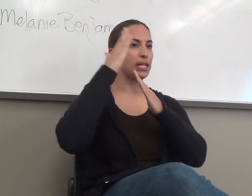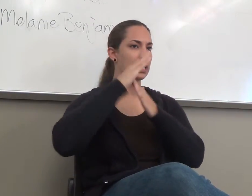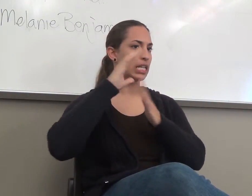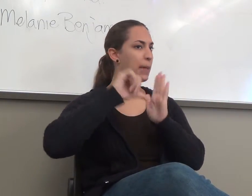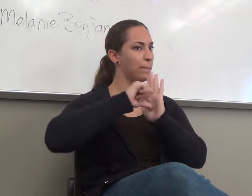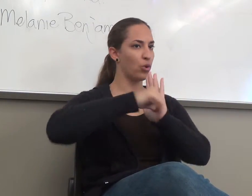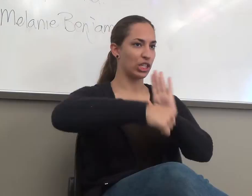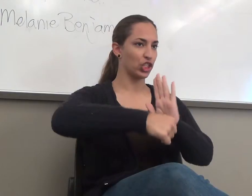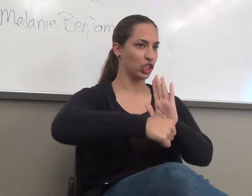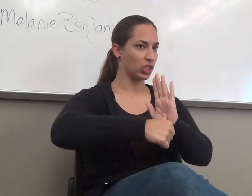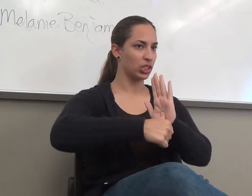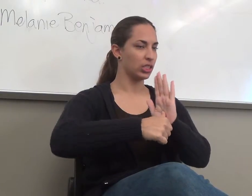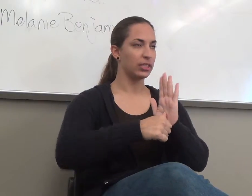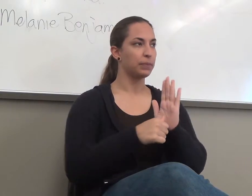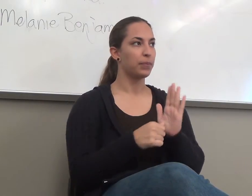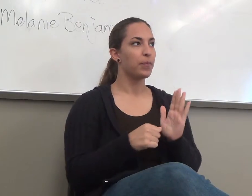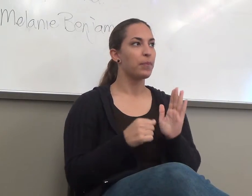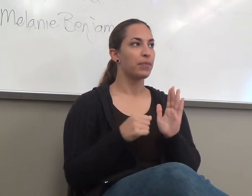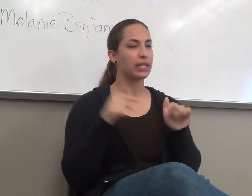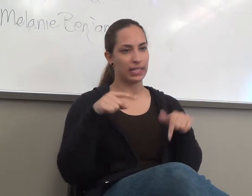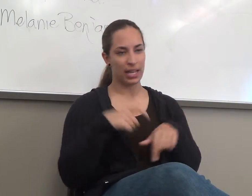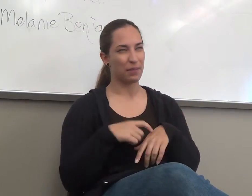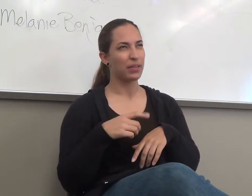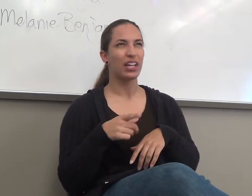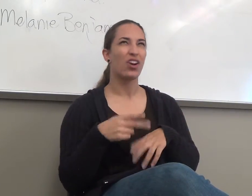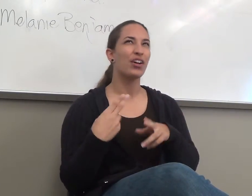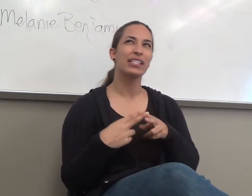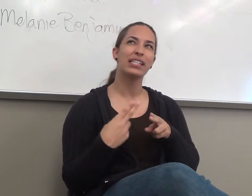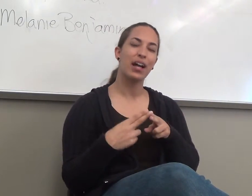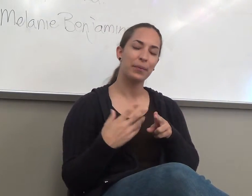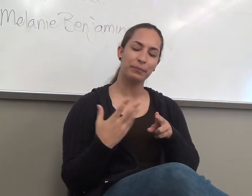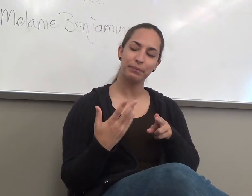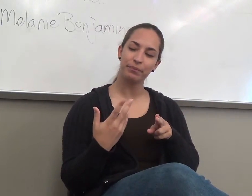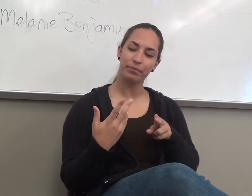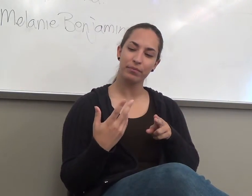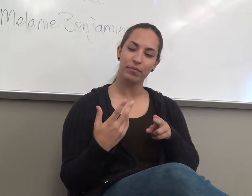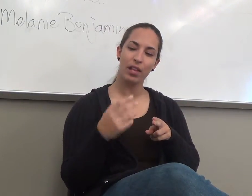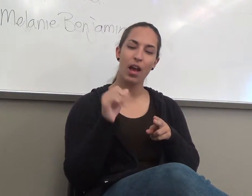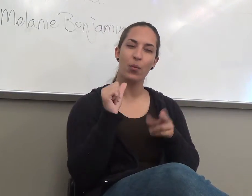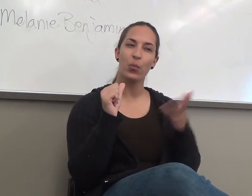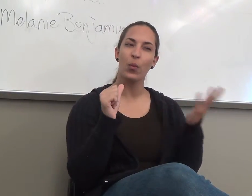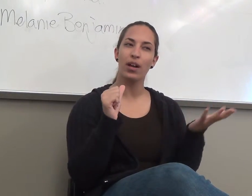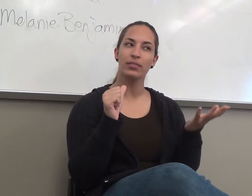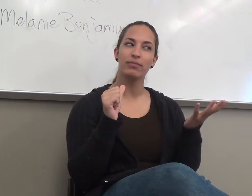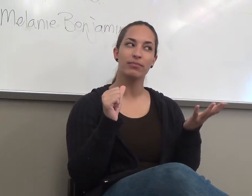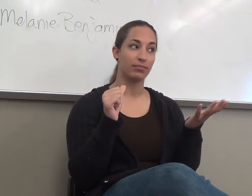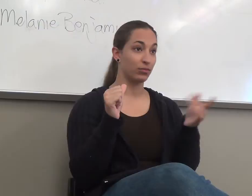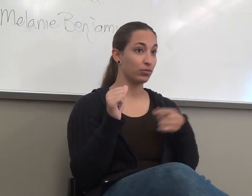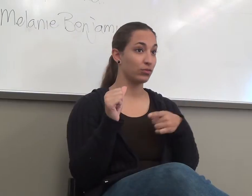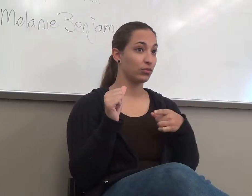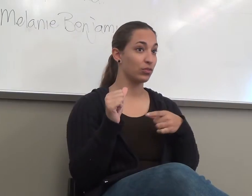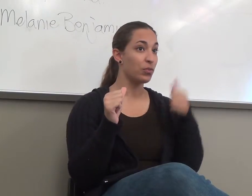time, right? It calls it a, what? I had this up on the board last